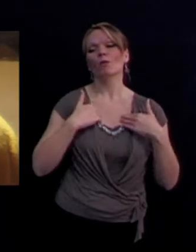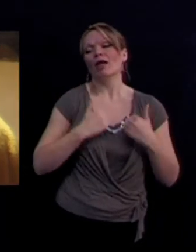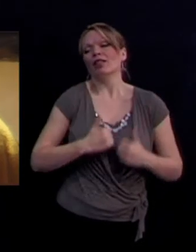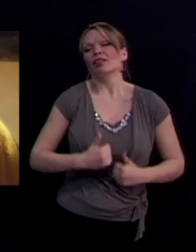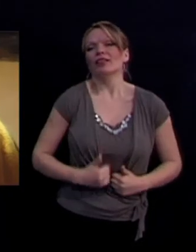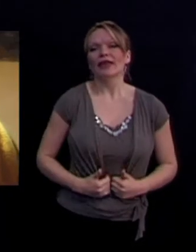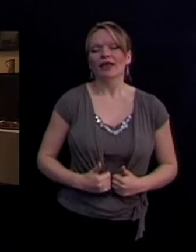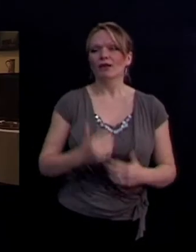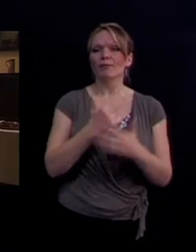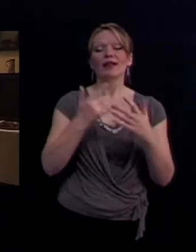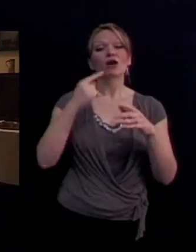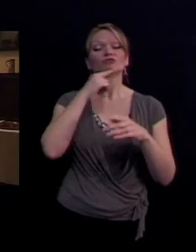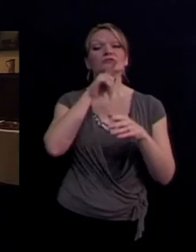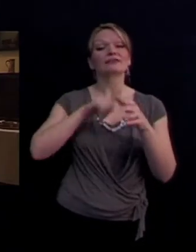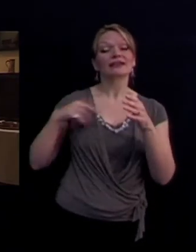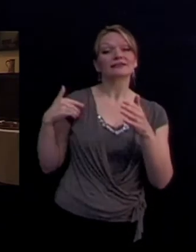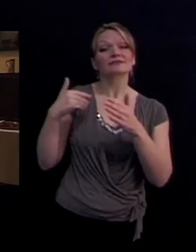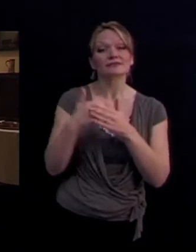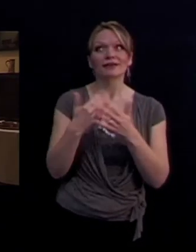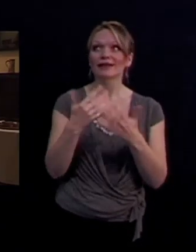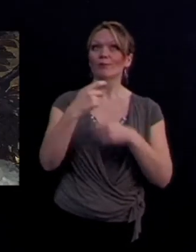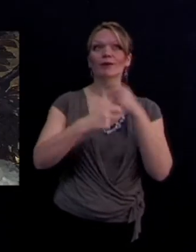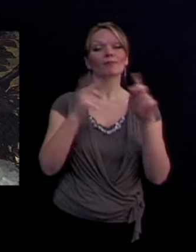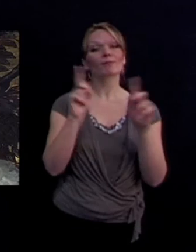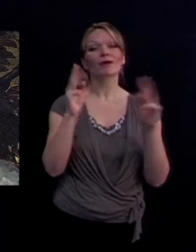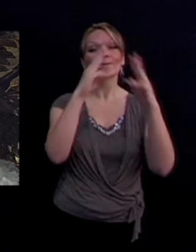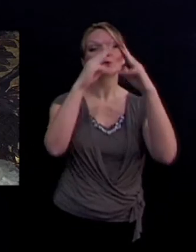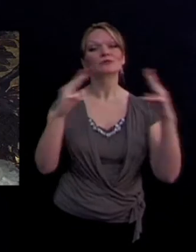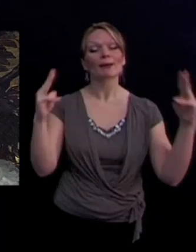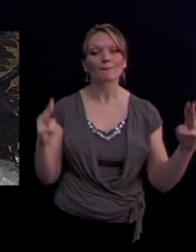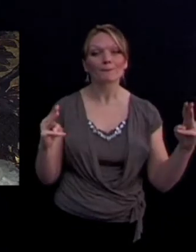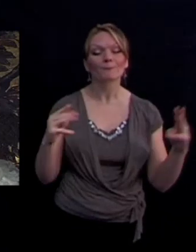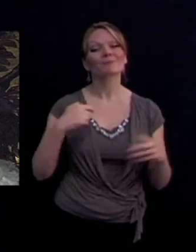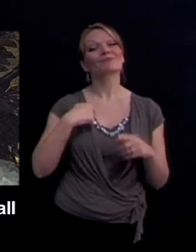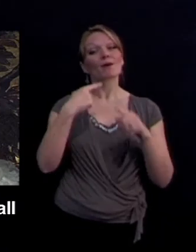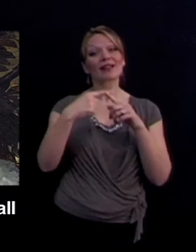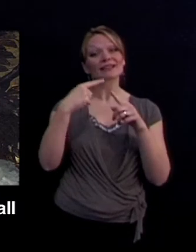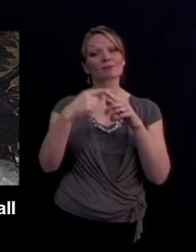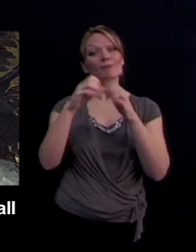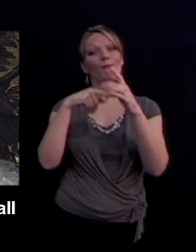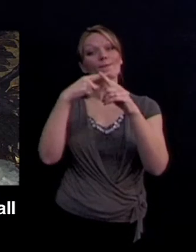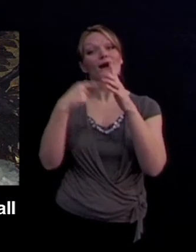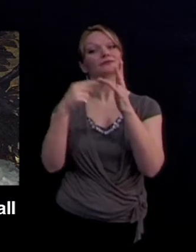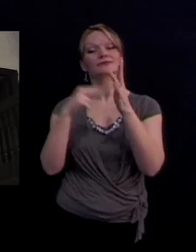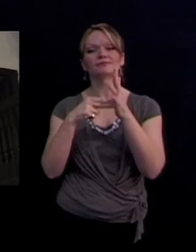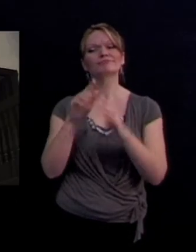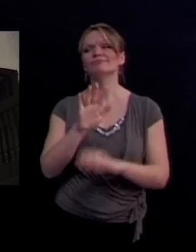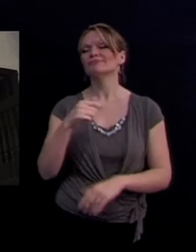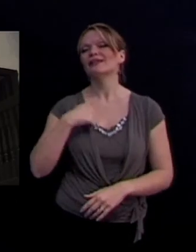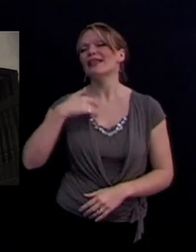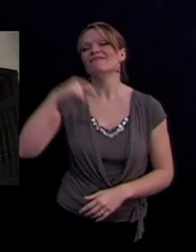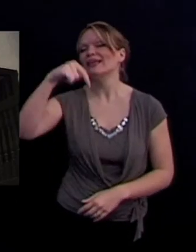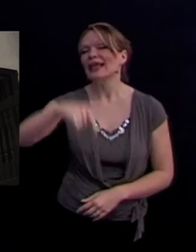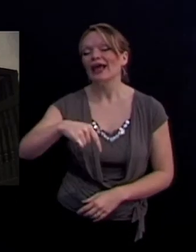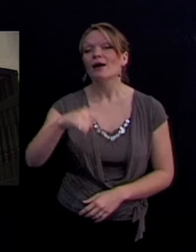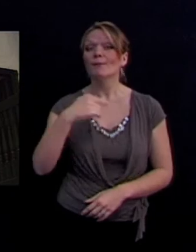hundreds of years, and now it's a museum. I'm Elizabeth Buxton. I've never lived at Strangers' Hall, but my